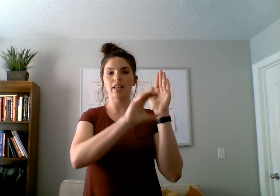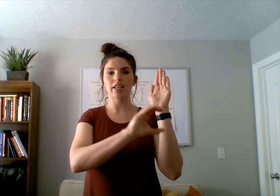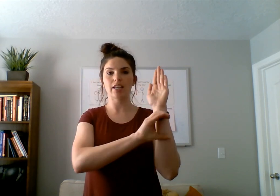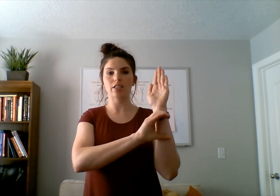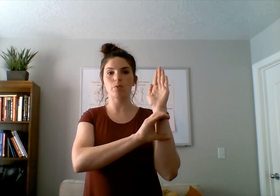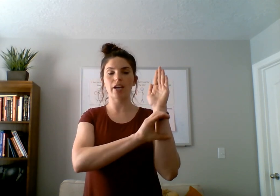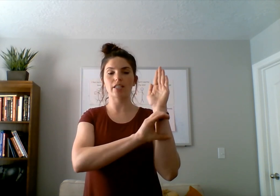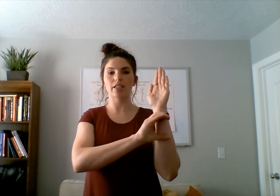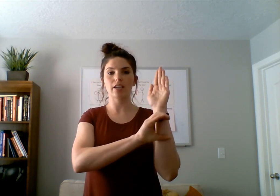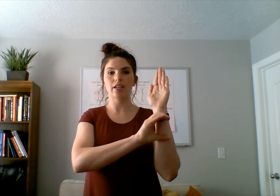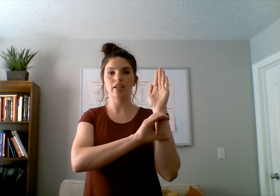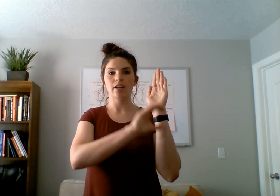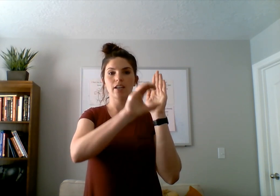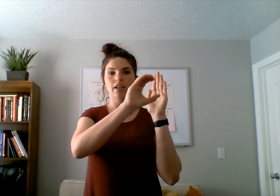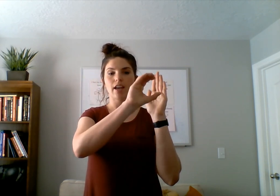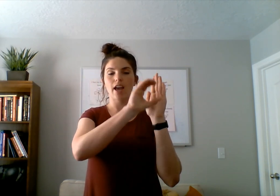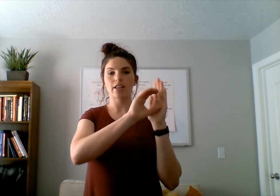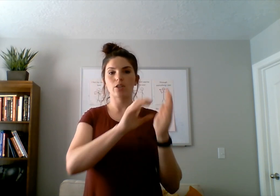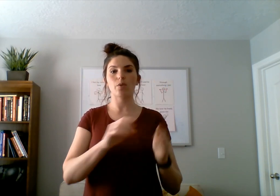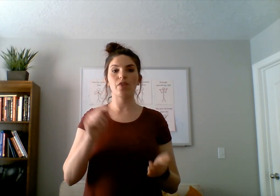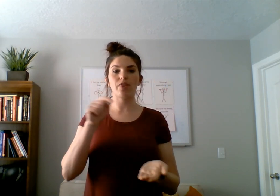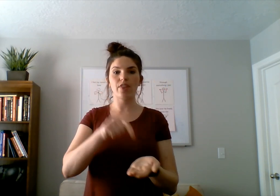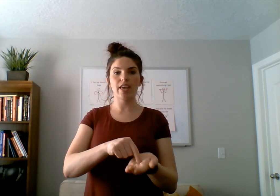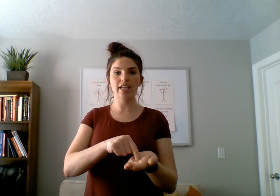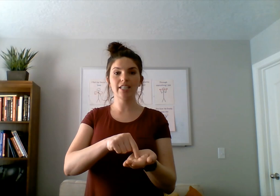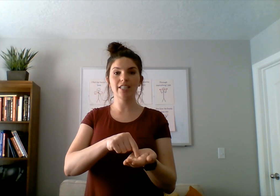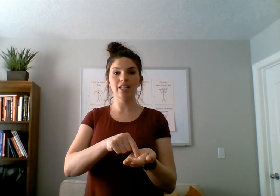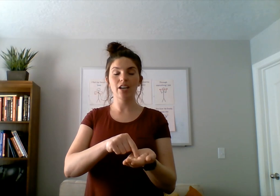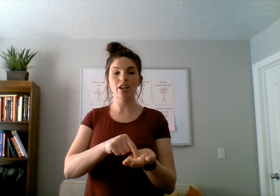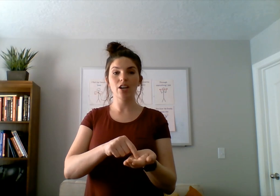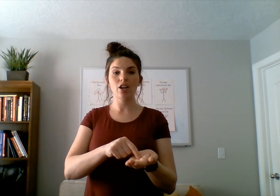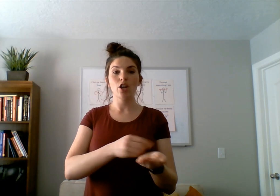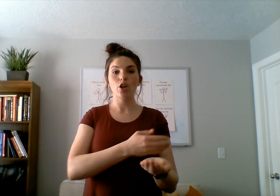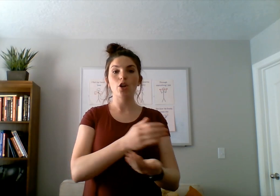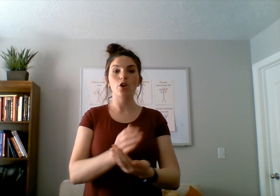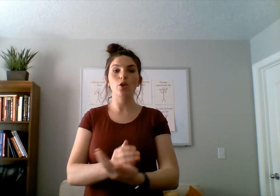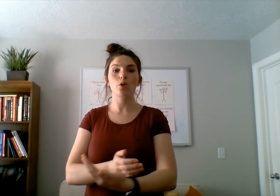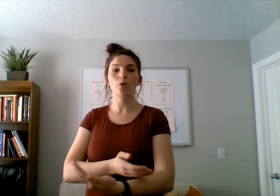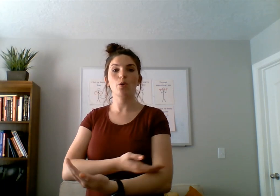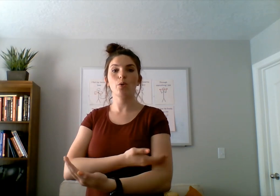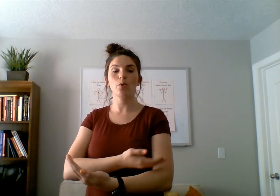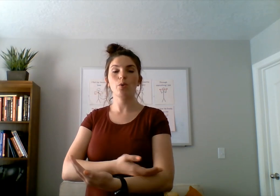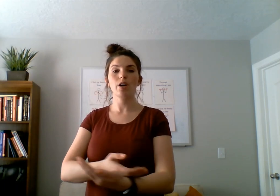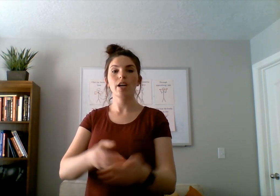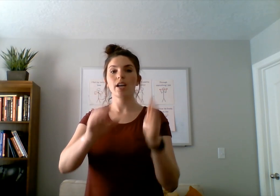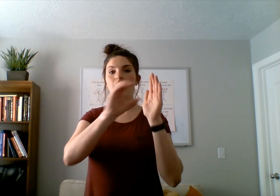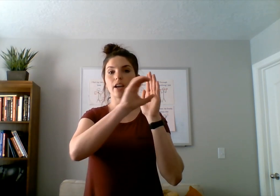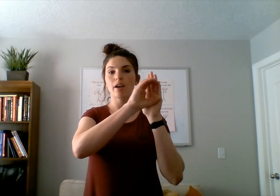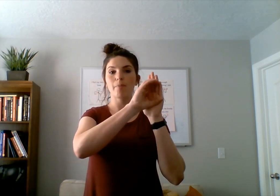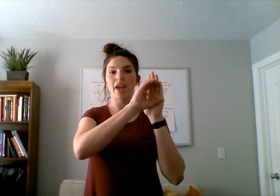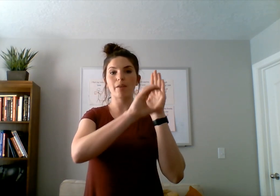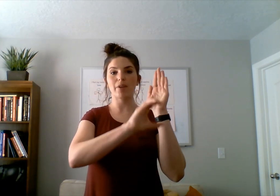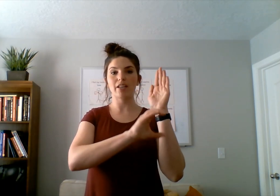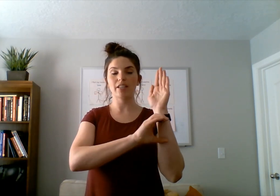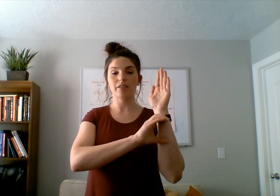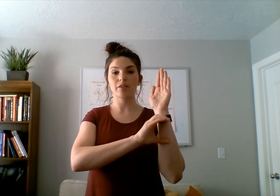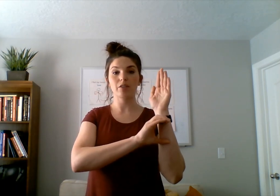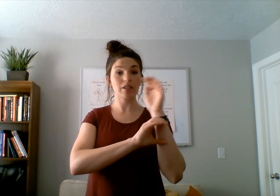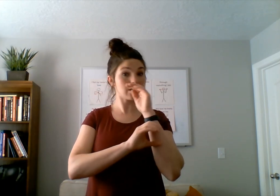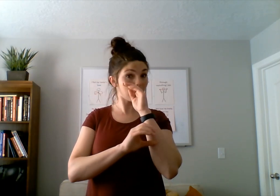like this twice. So this new commandment. Let's start